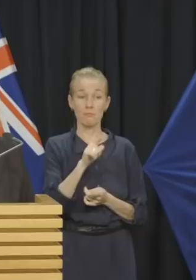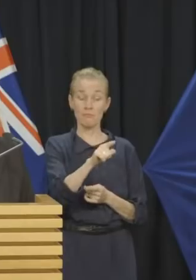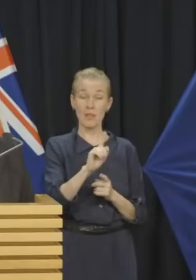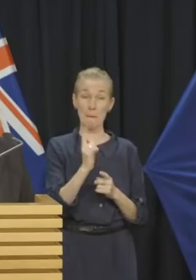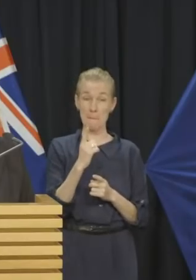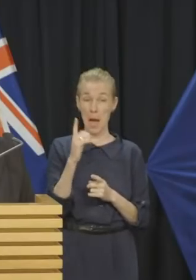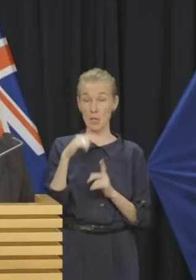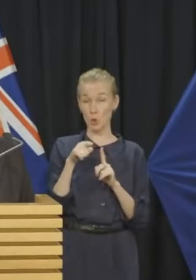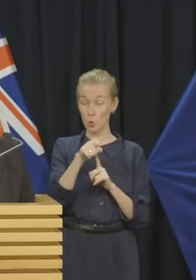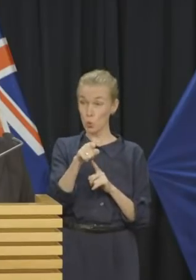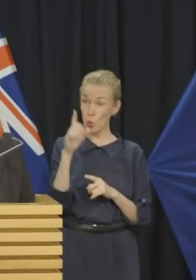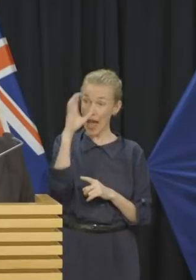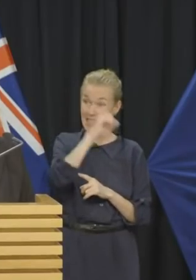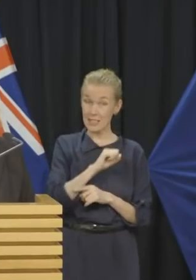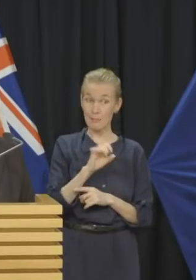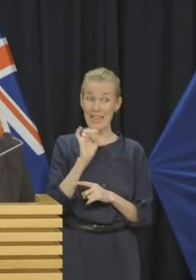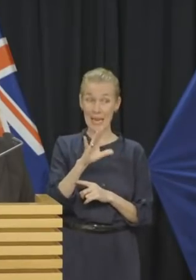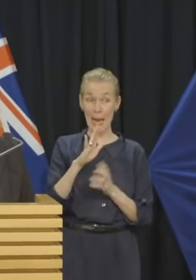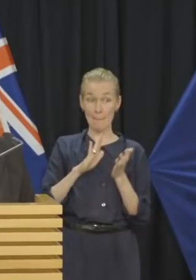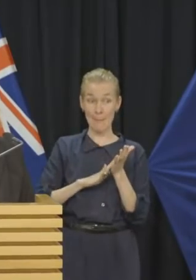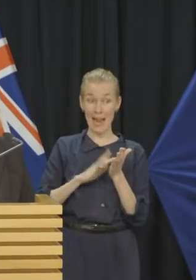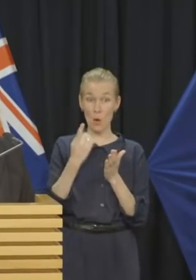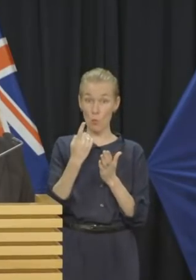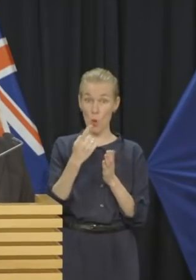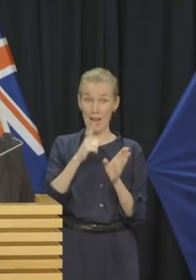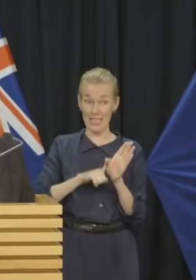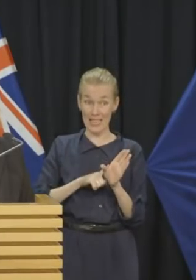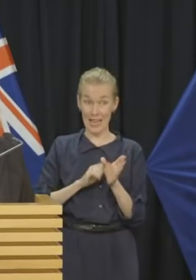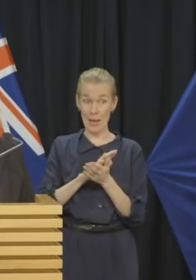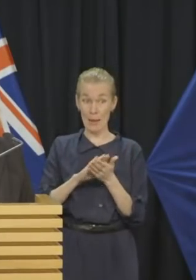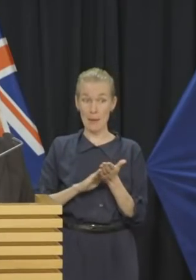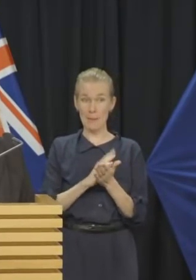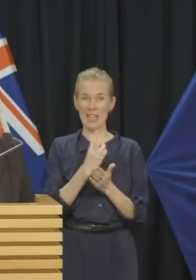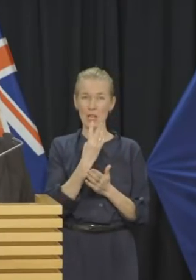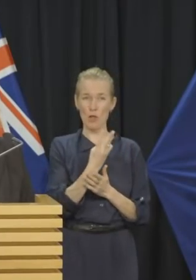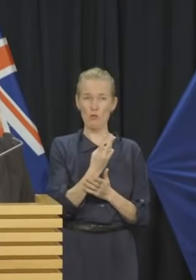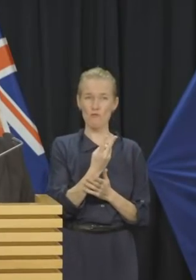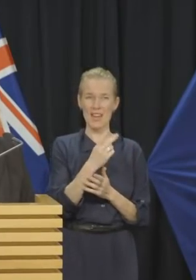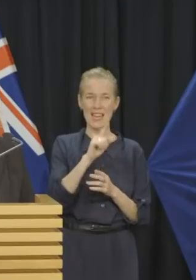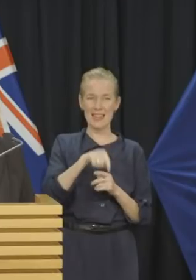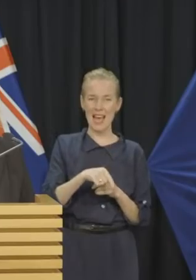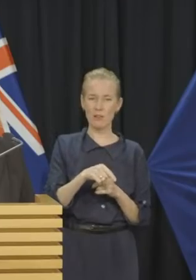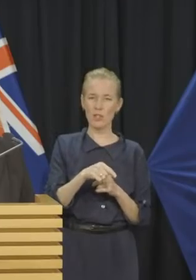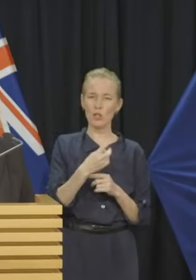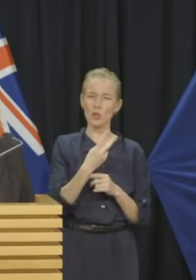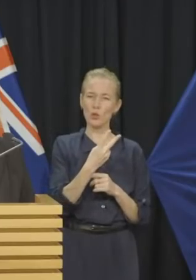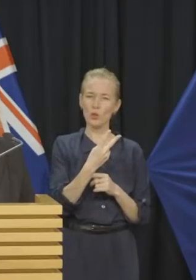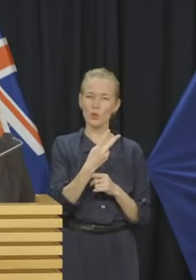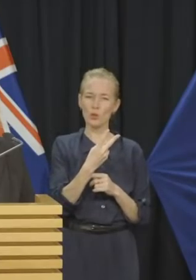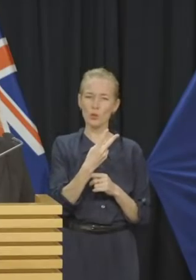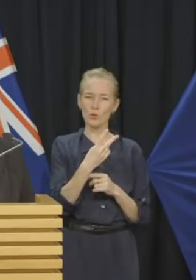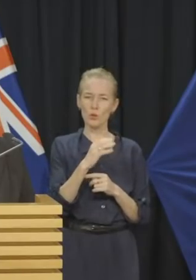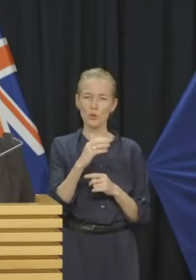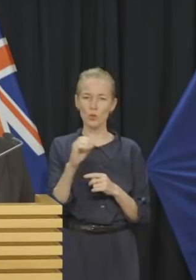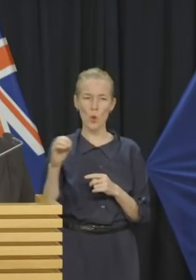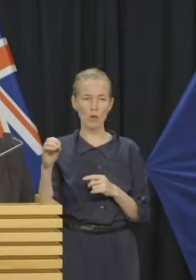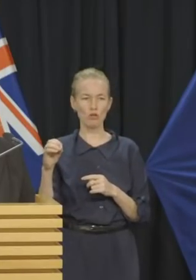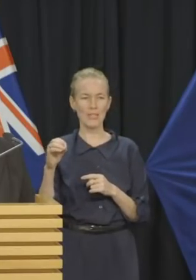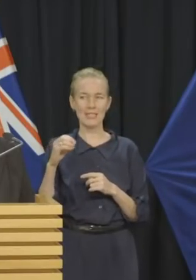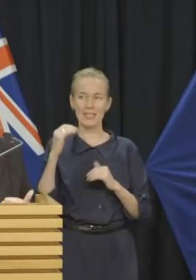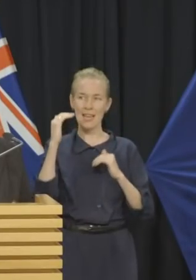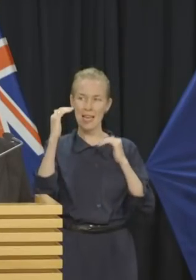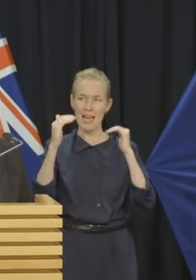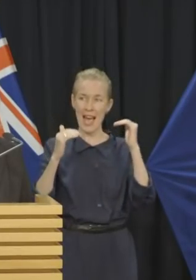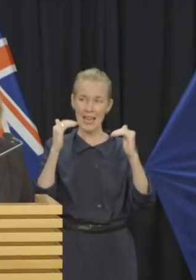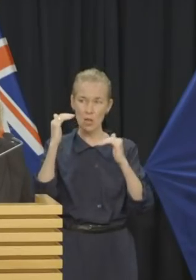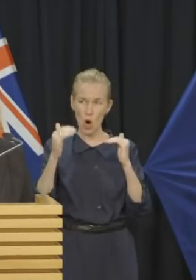would be roughly 3,200 adults. Is that approximately what you're estimating the number will be? In